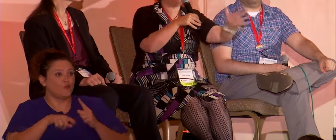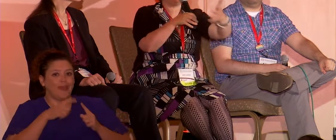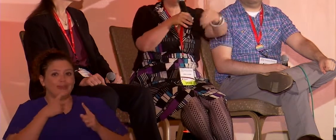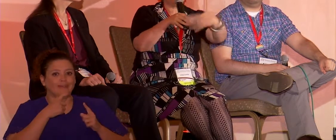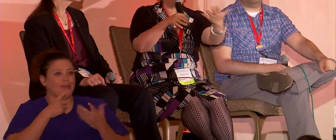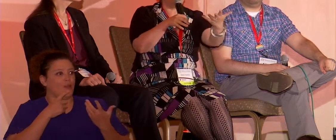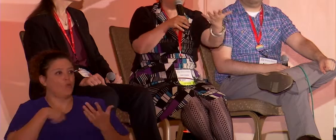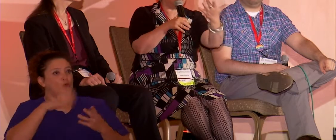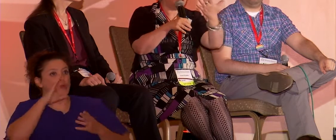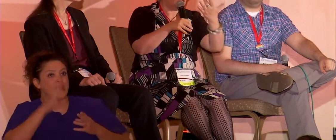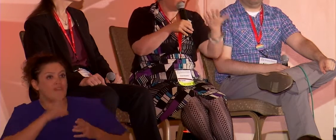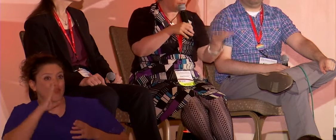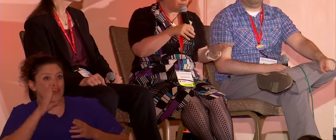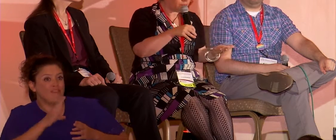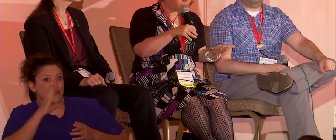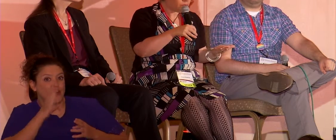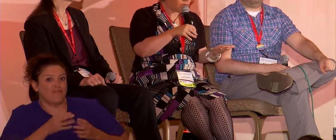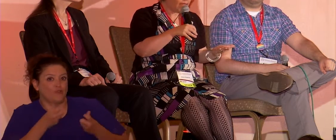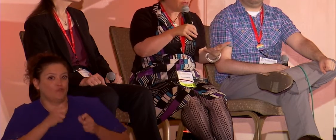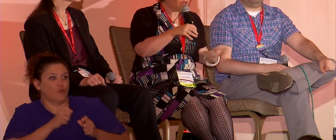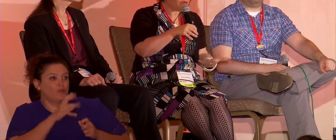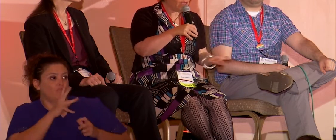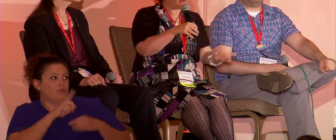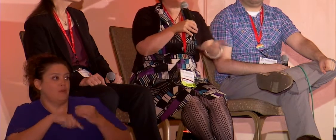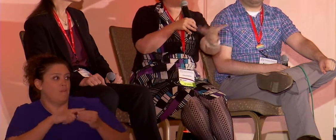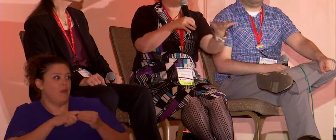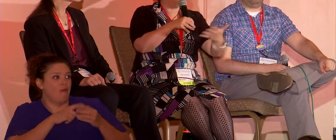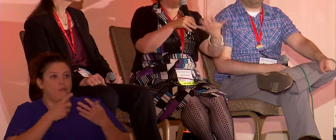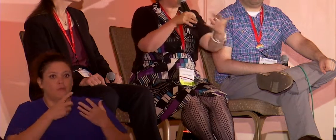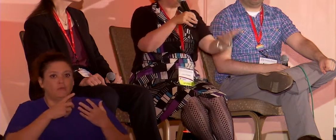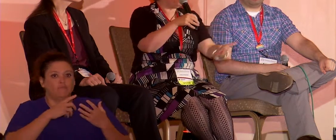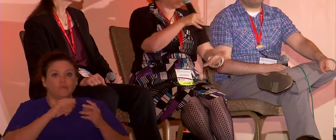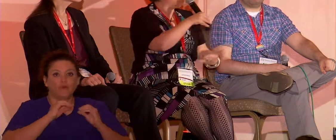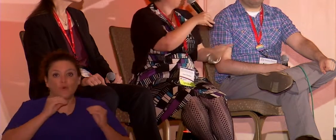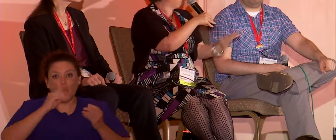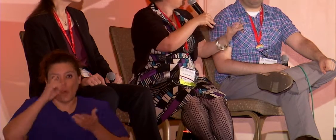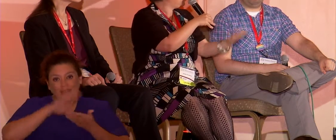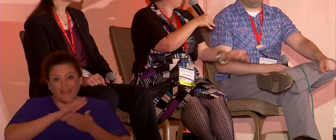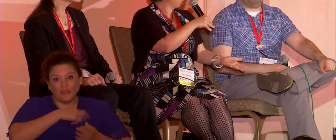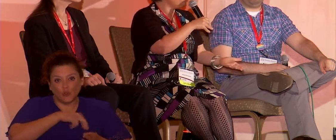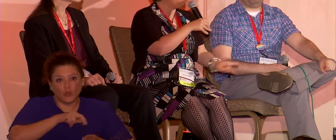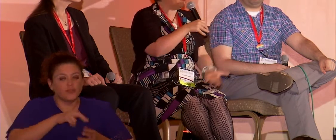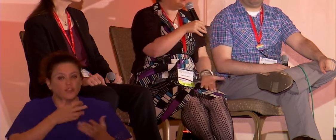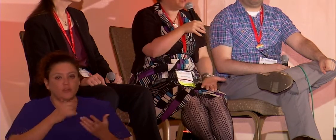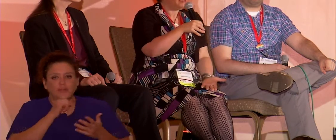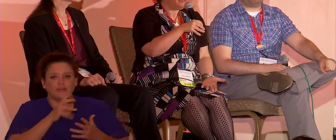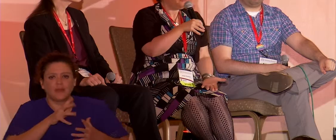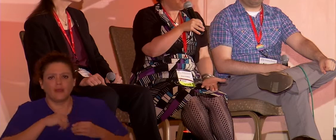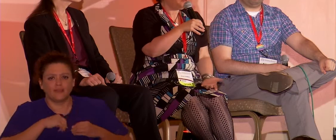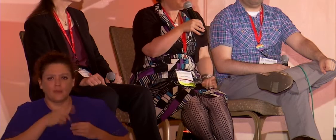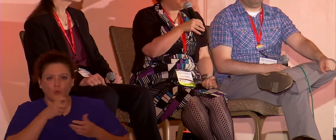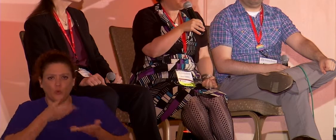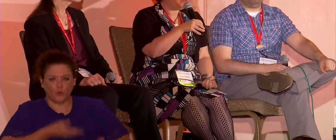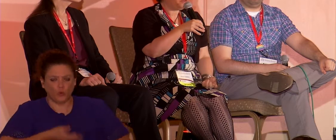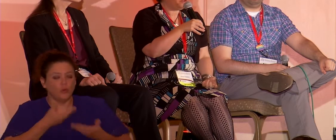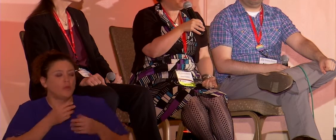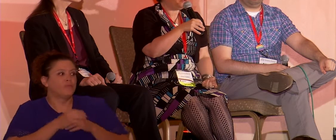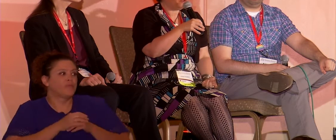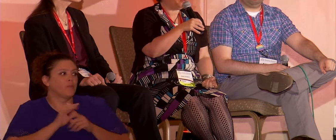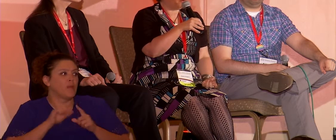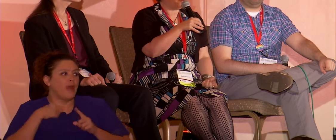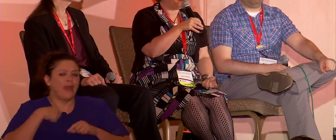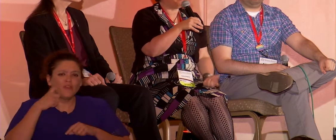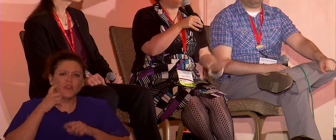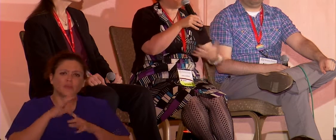religion, because that's intolerant. And I think that that's true on an individual level, on an institutional level. The other thing is, I think that